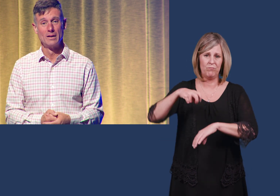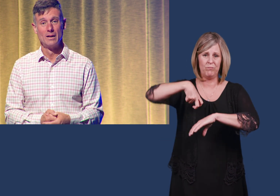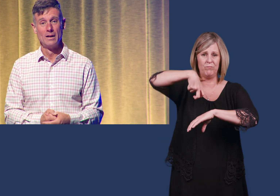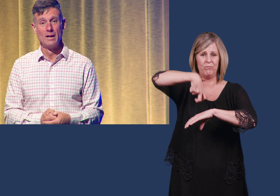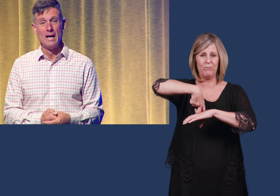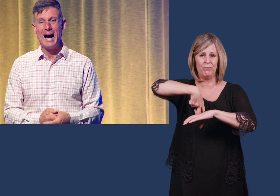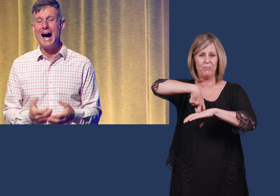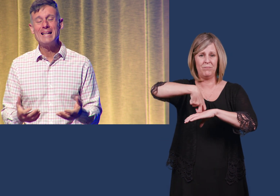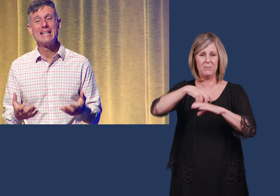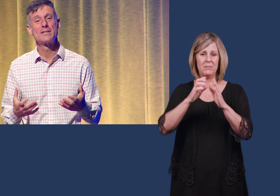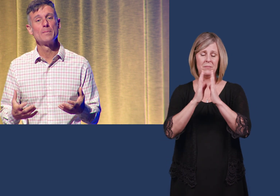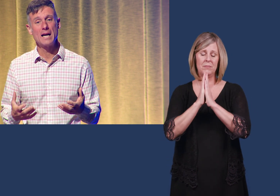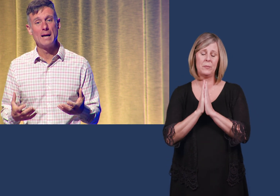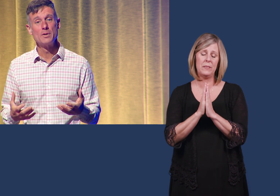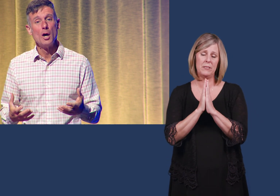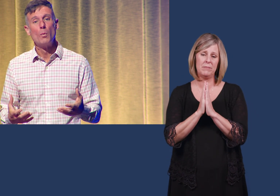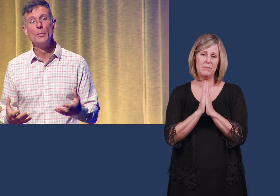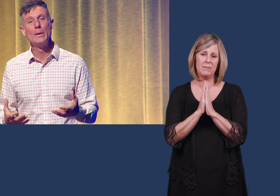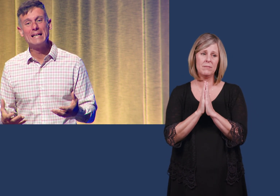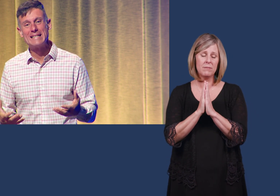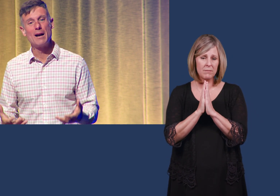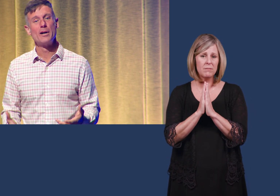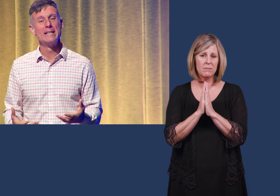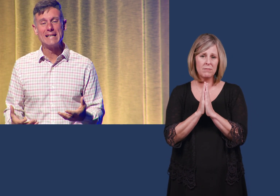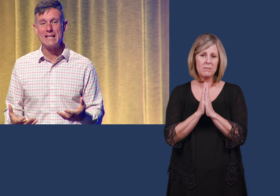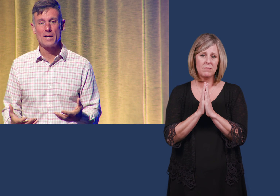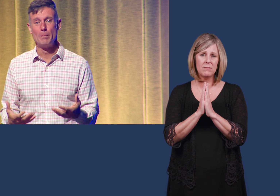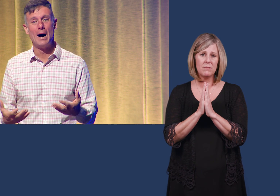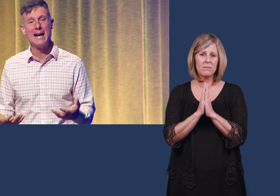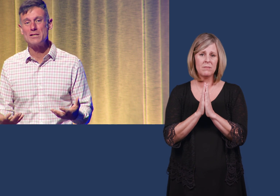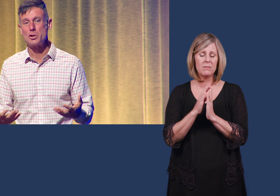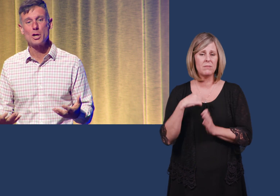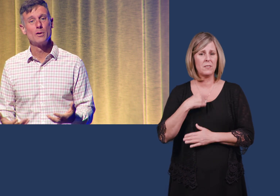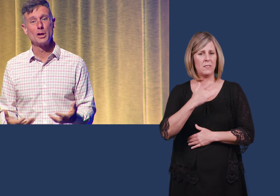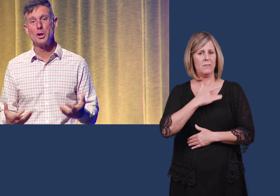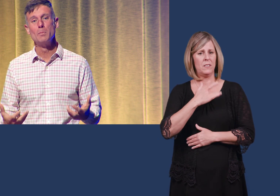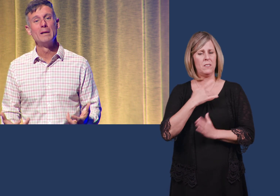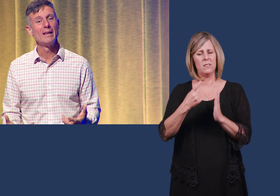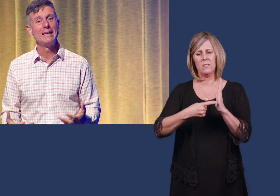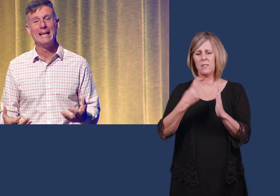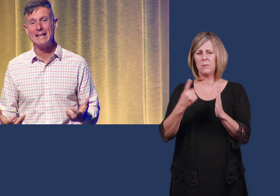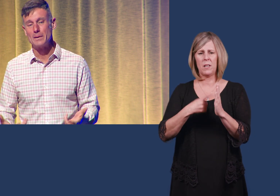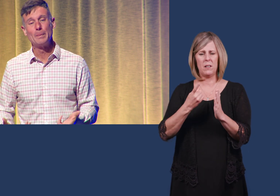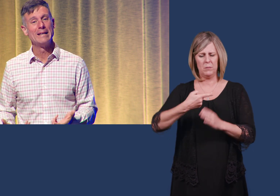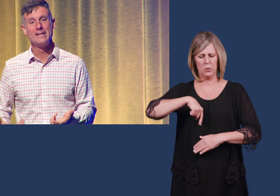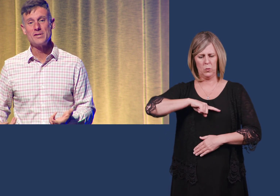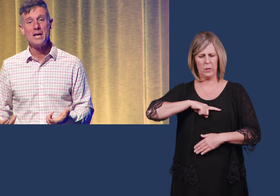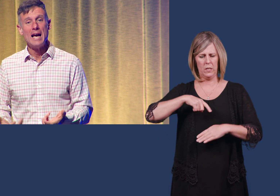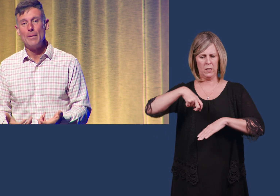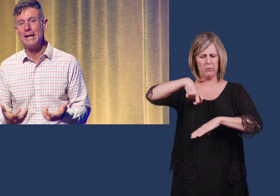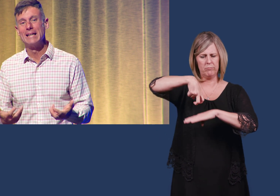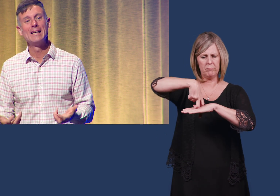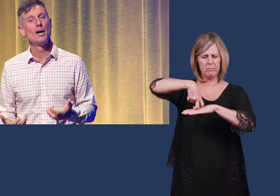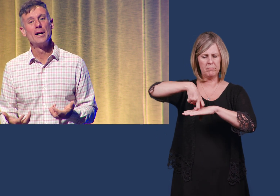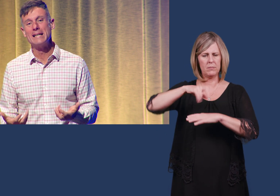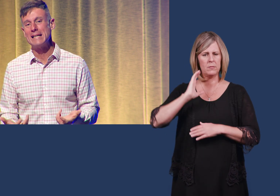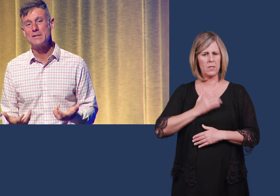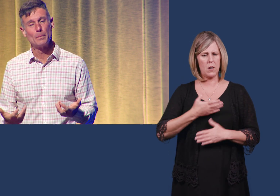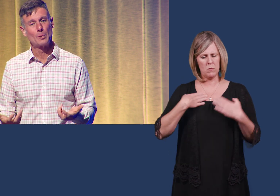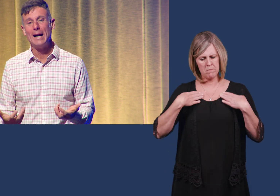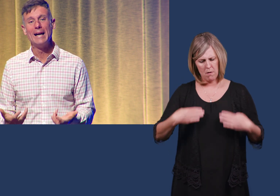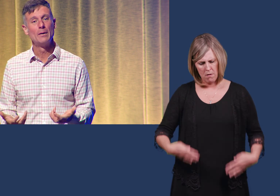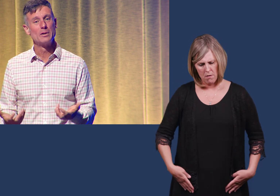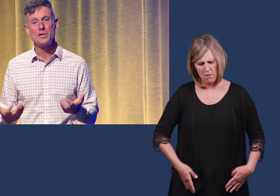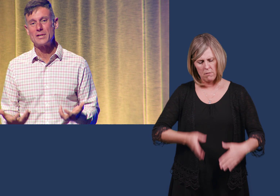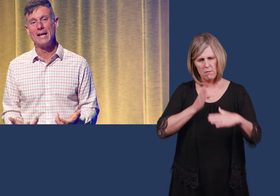me. I think sometimes when we get down on our knees, our body just shows a humility and a dependence. And by getting on our knees